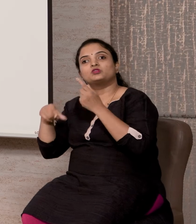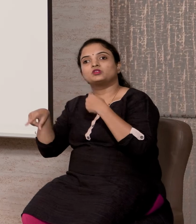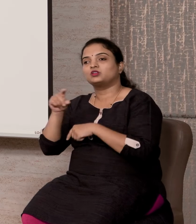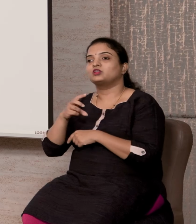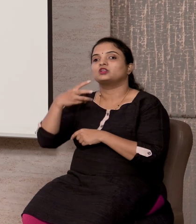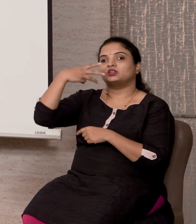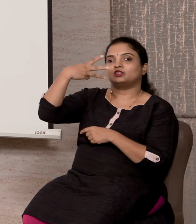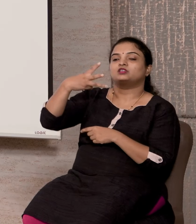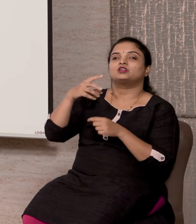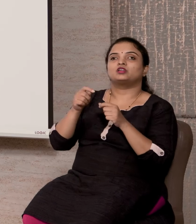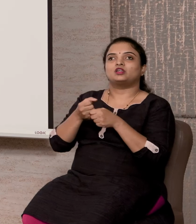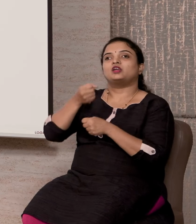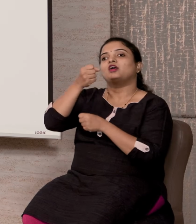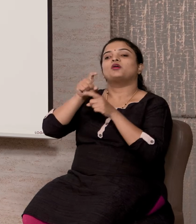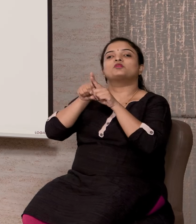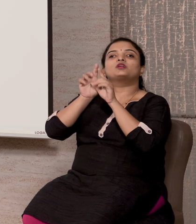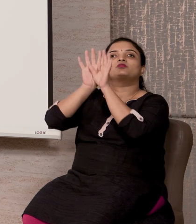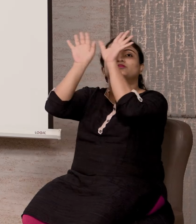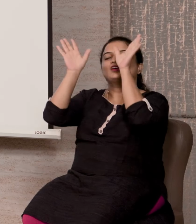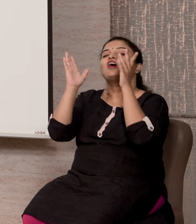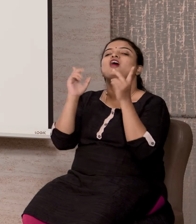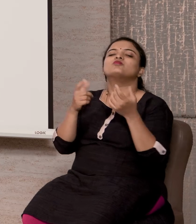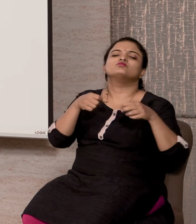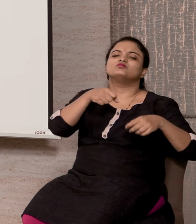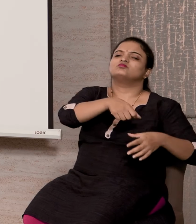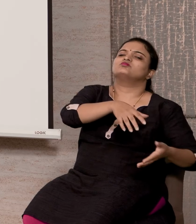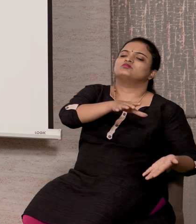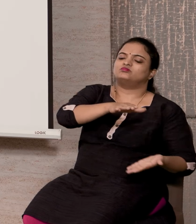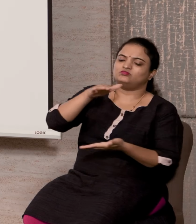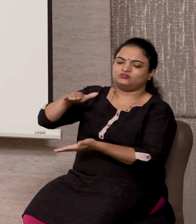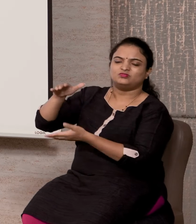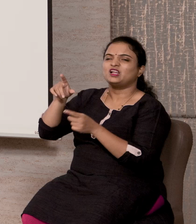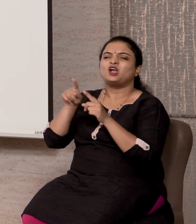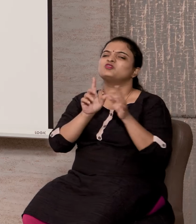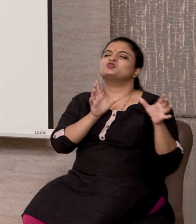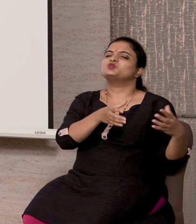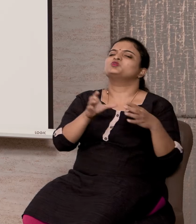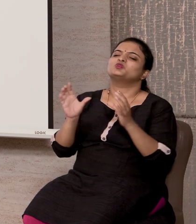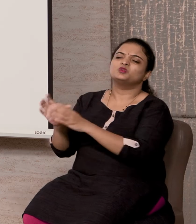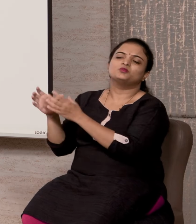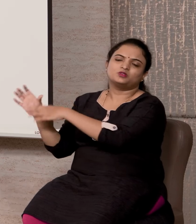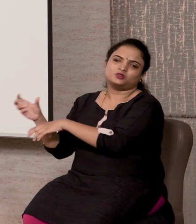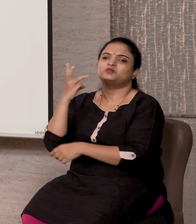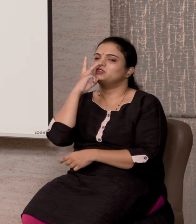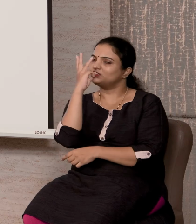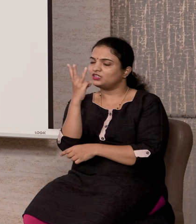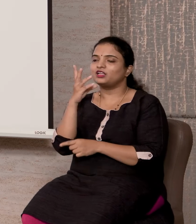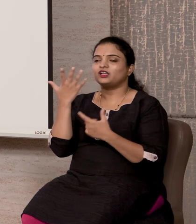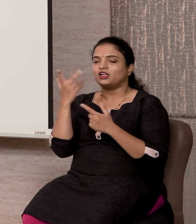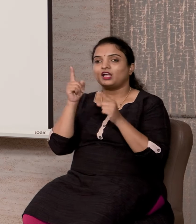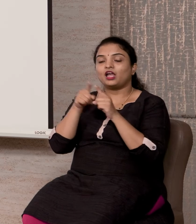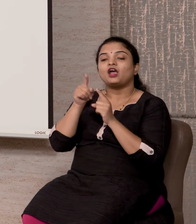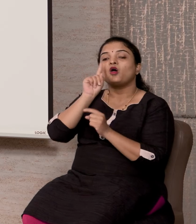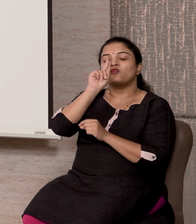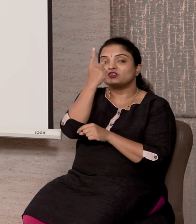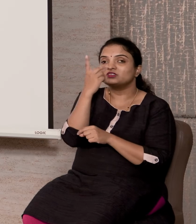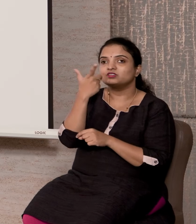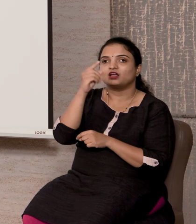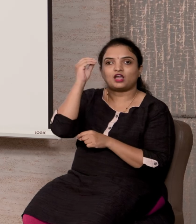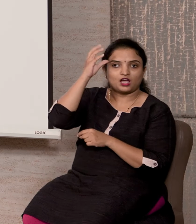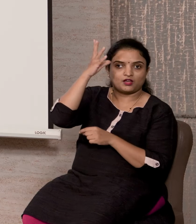3 umbrellas or 3 major buckets, right? So the first type of games are just to sensitize people and create